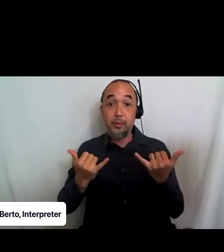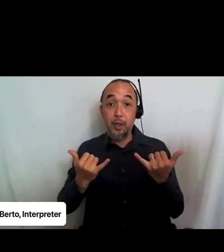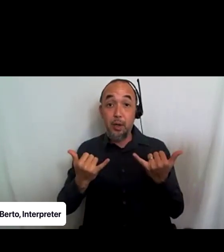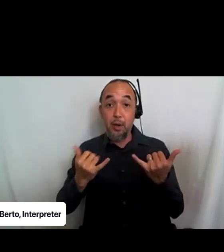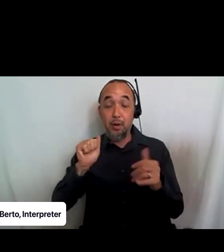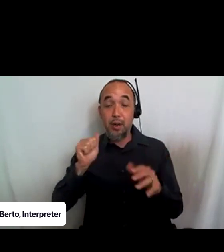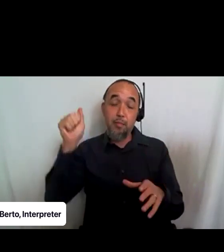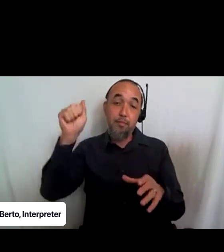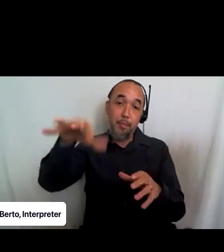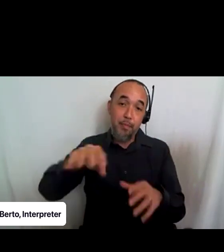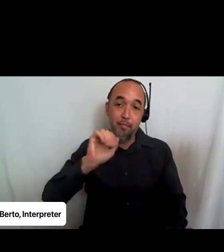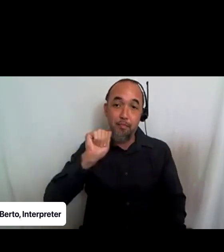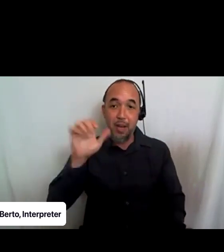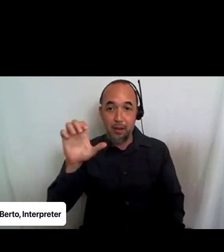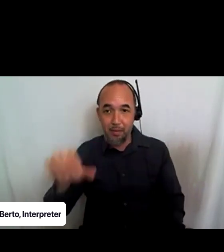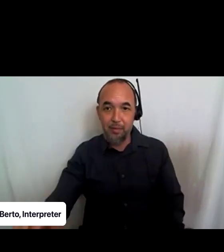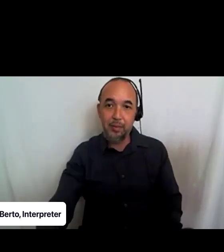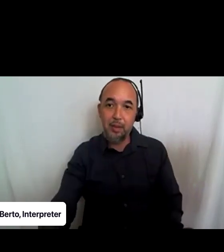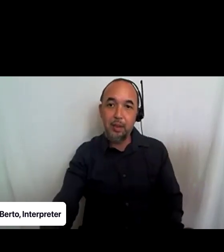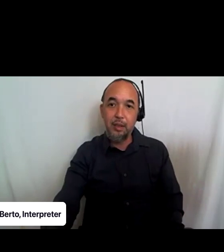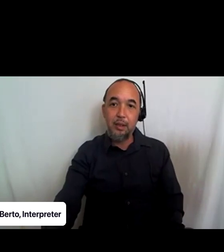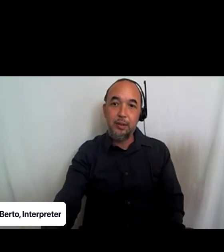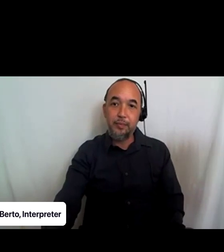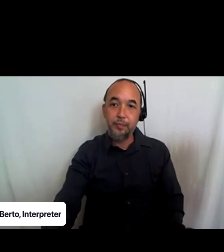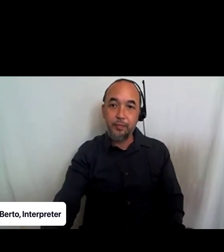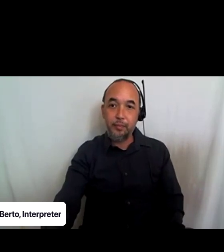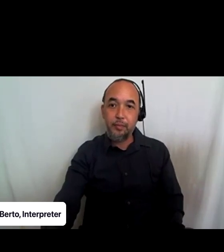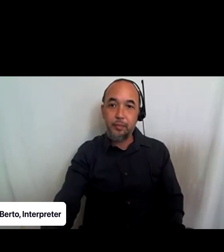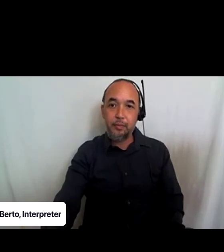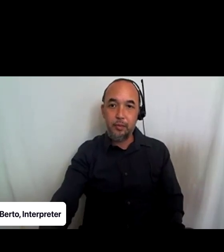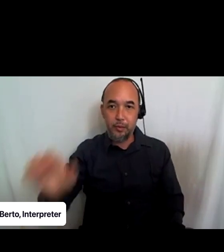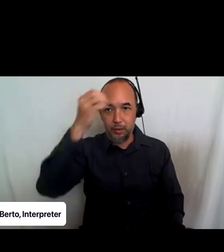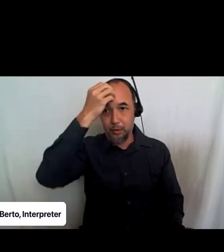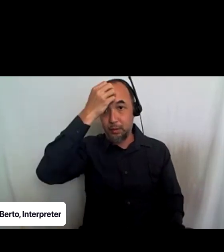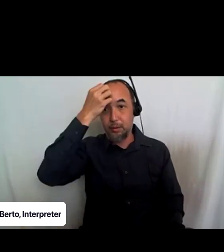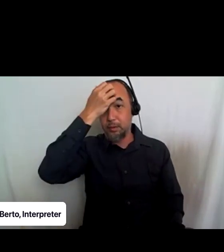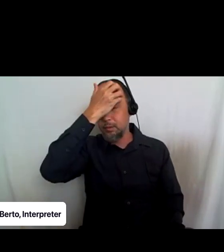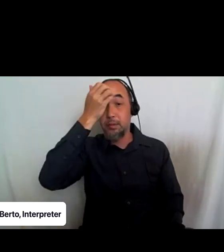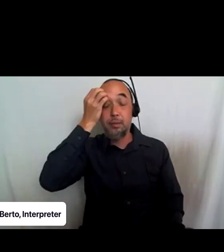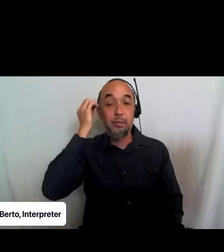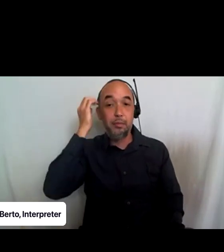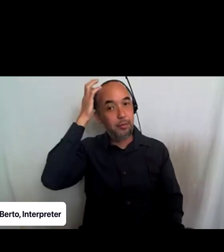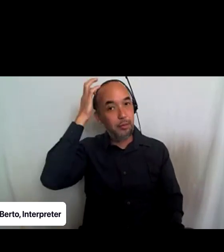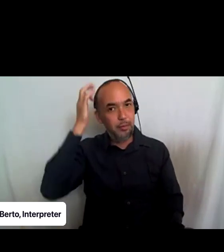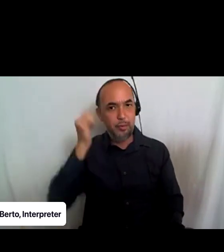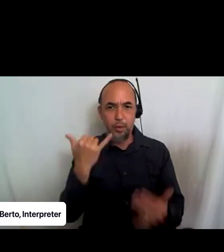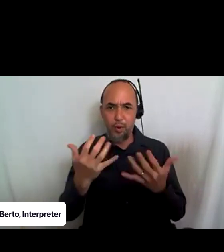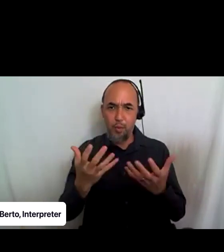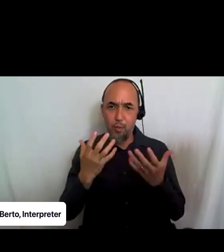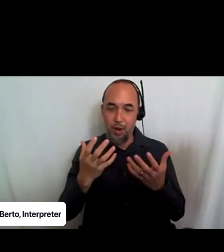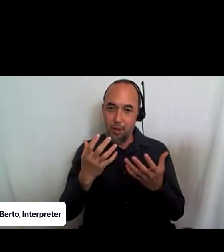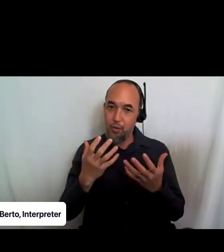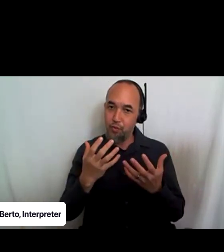in the macaroni to cook because we want that to be cooked before we'll add it to